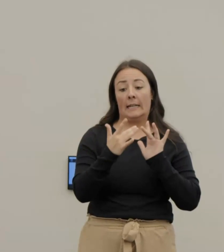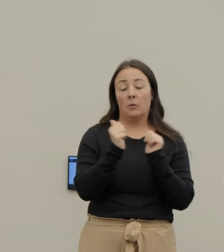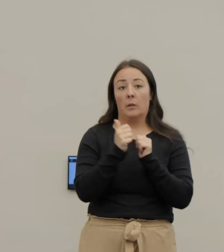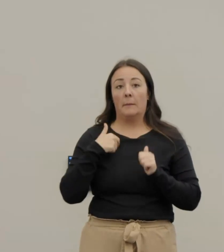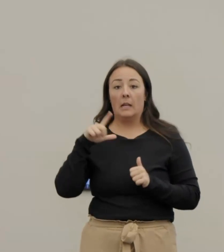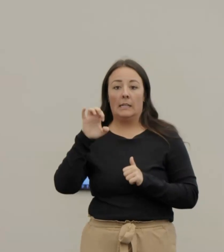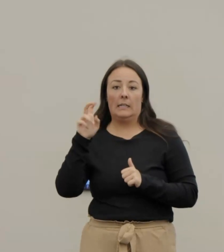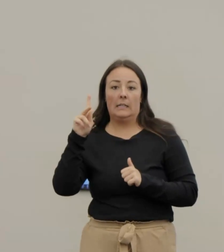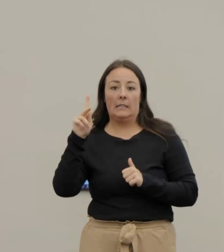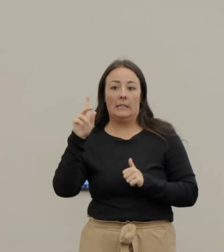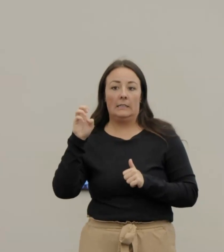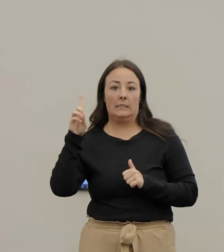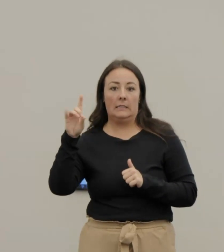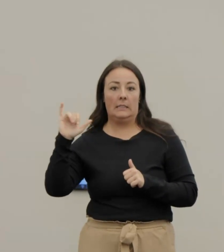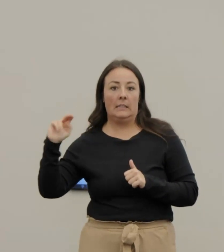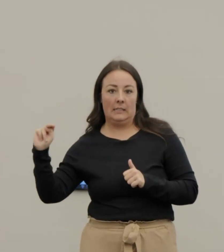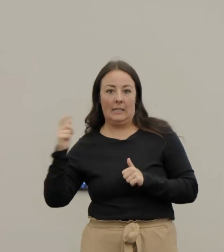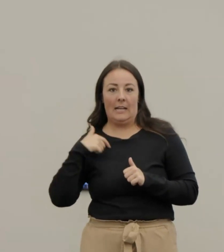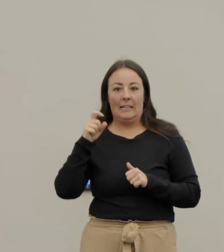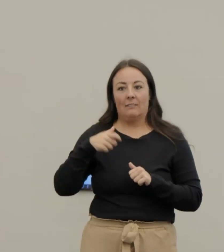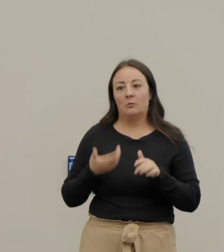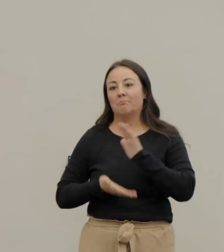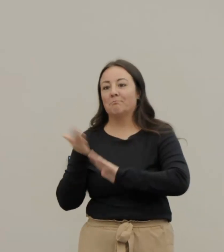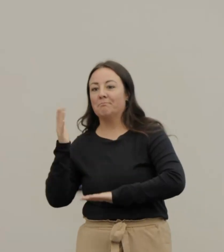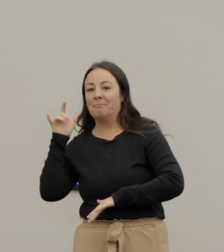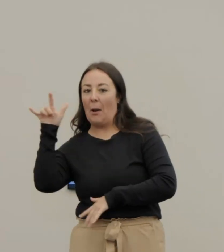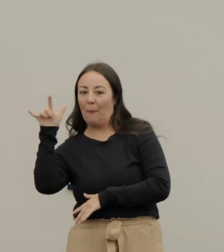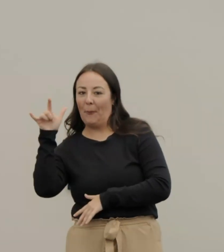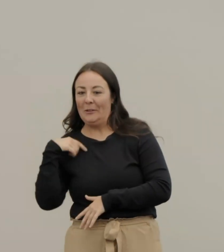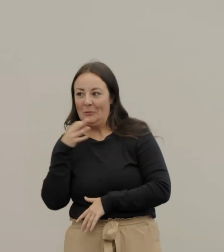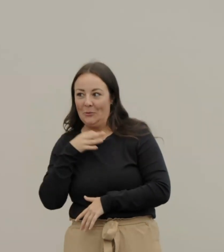LinkedIn. I'd have to bounce to the airport probably in a little bit, but I'll hang around for a while.